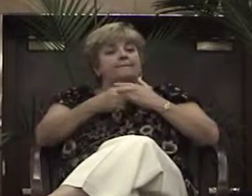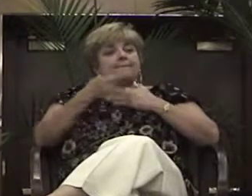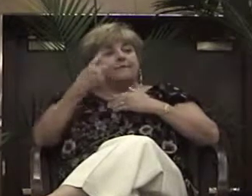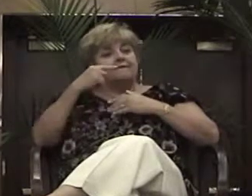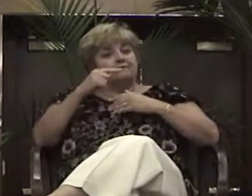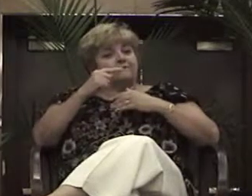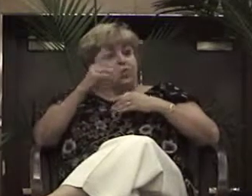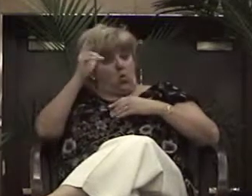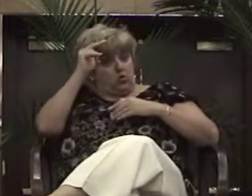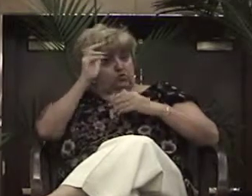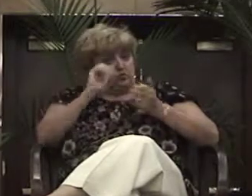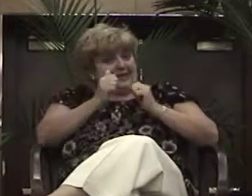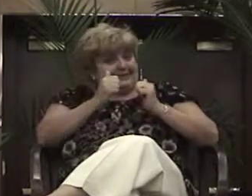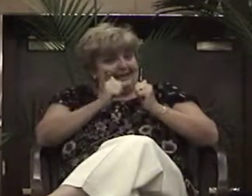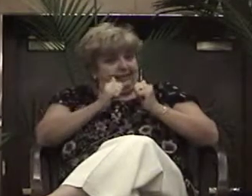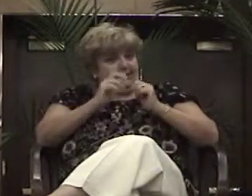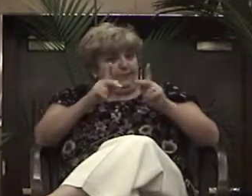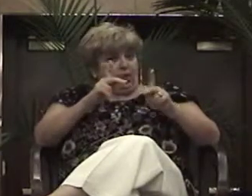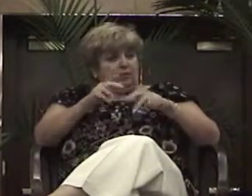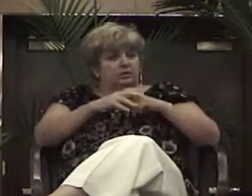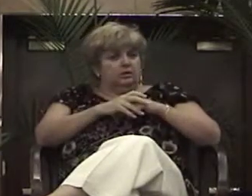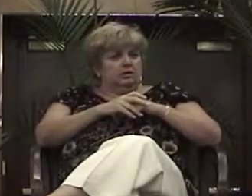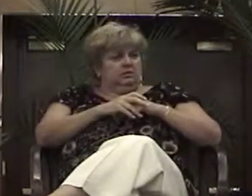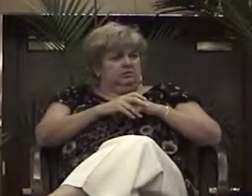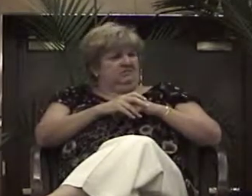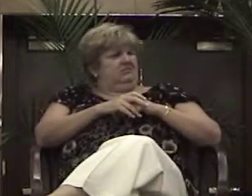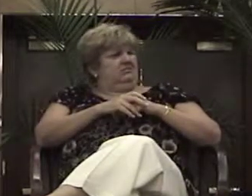racing. And I thought, you've got to be kidding.